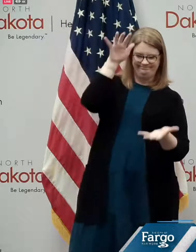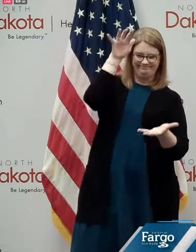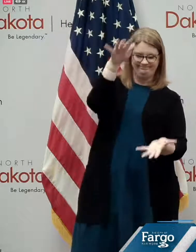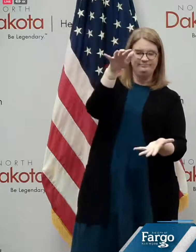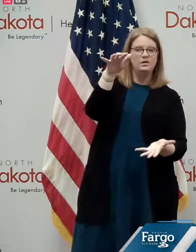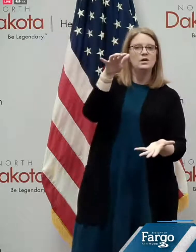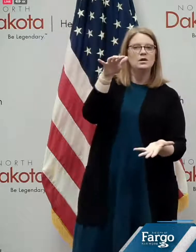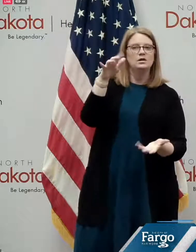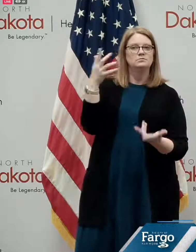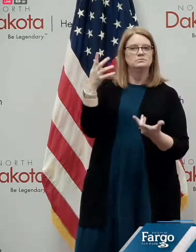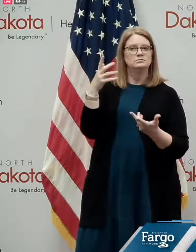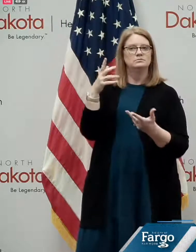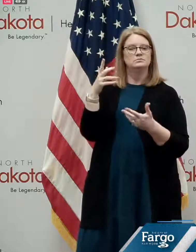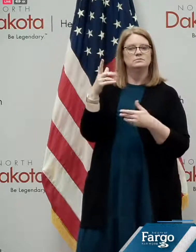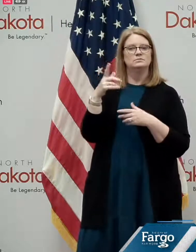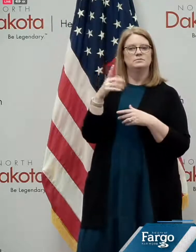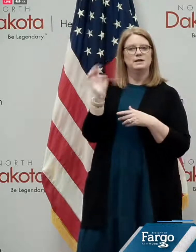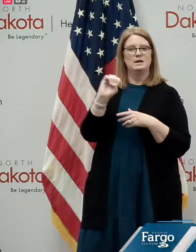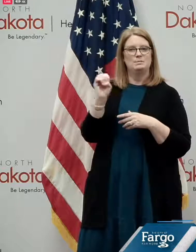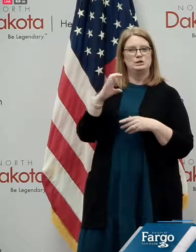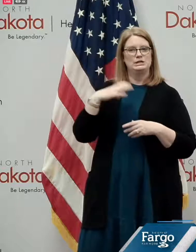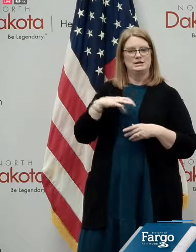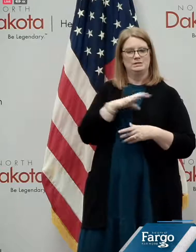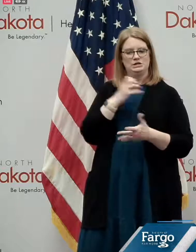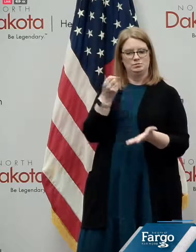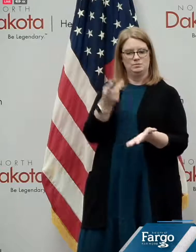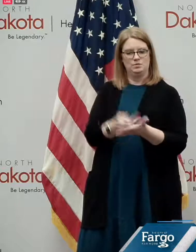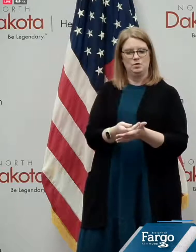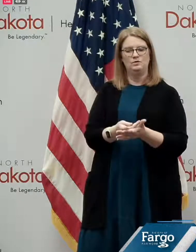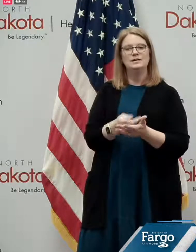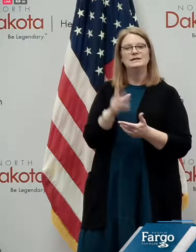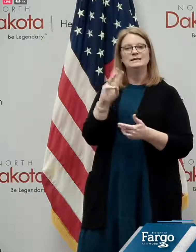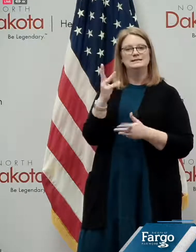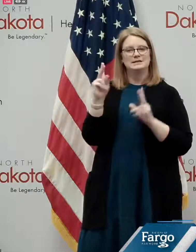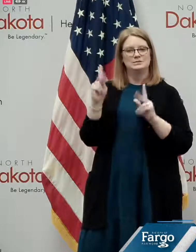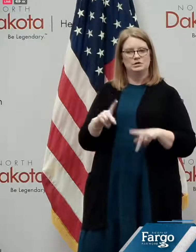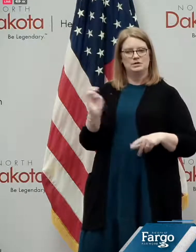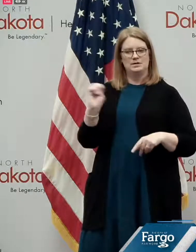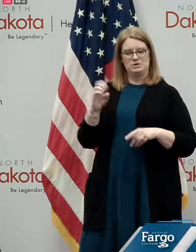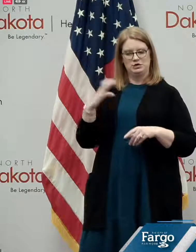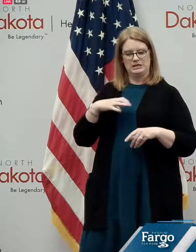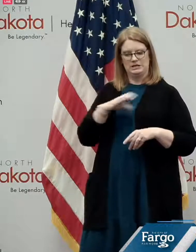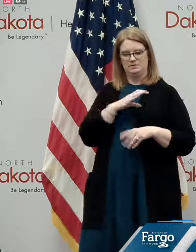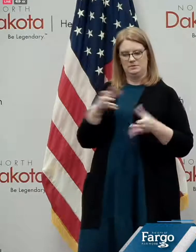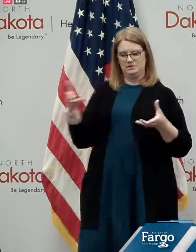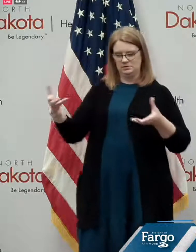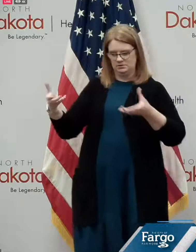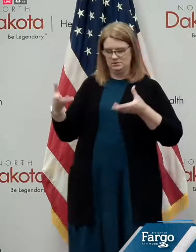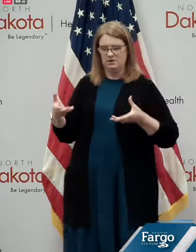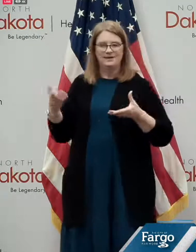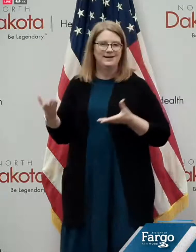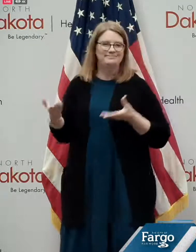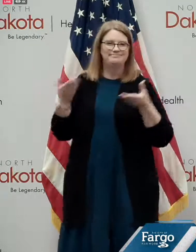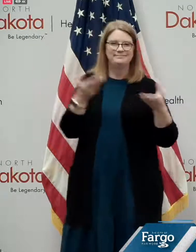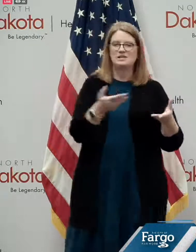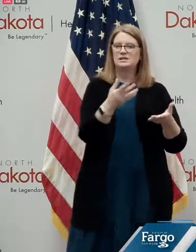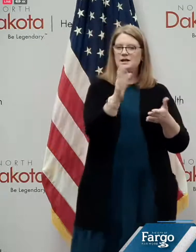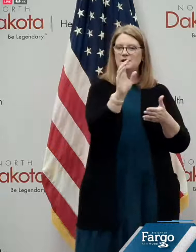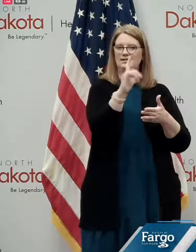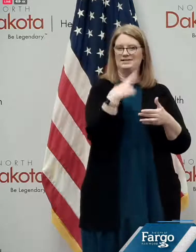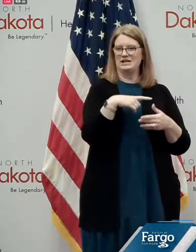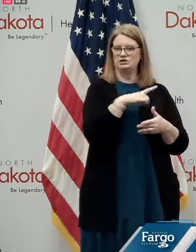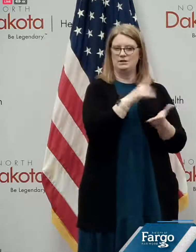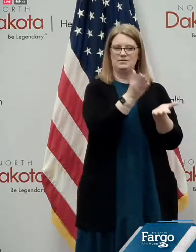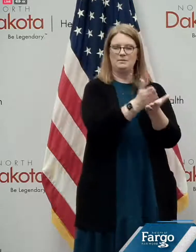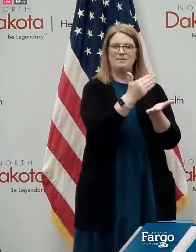approved unanimously by the Emergency Commission. The 6-person Emergency Commission went on to the legislative budget section, and they